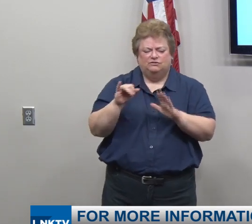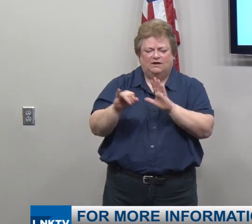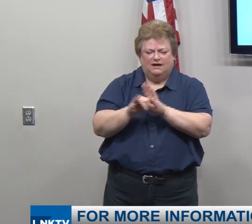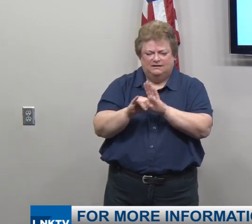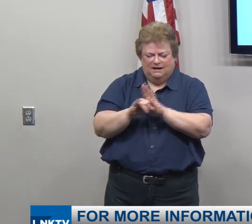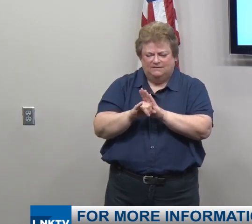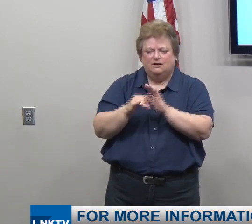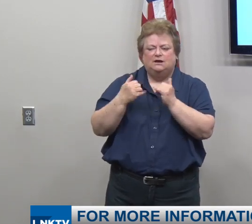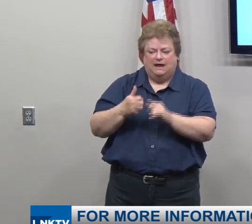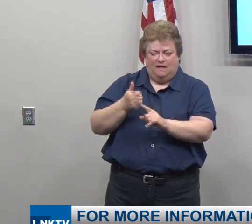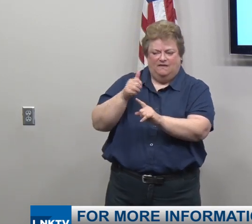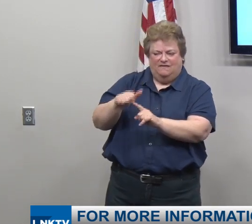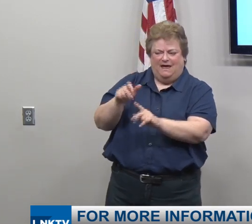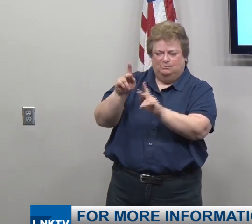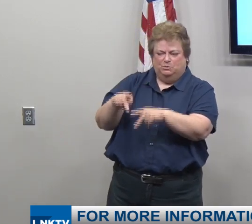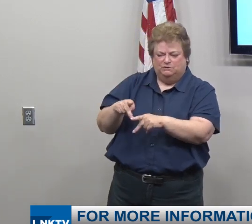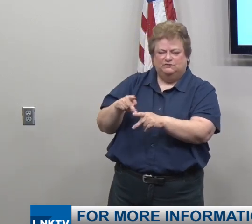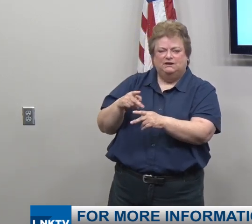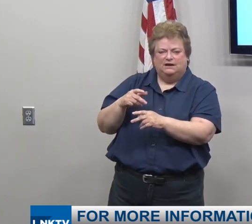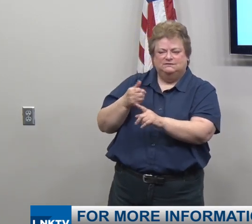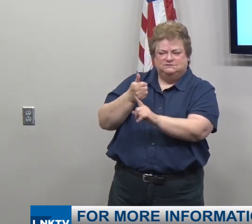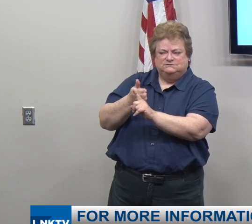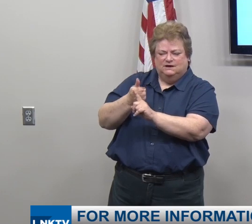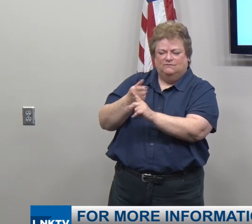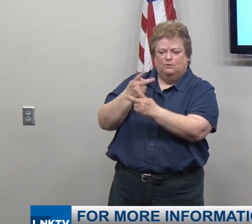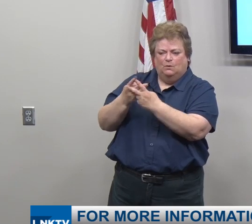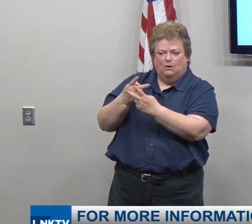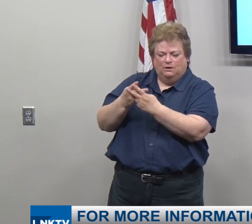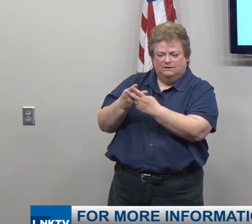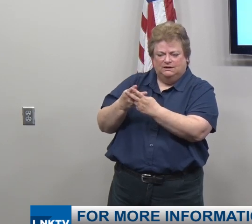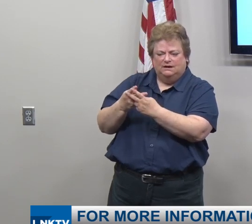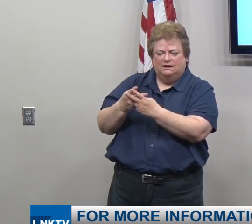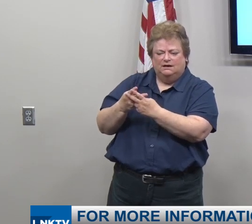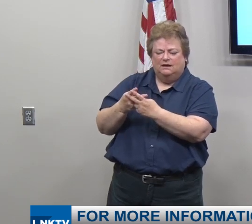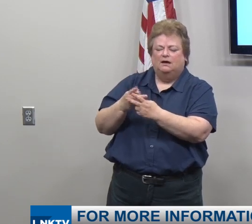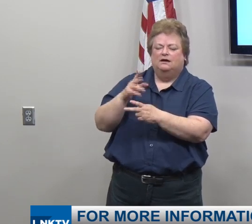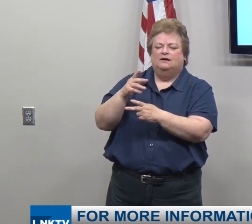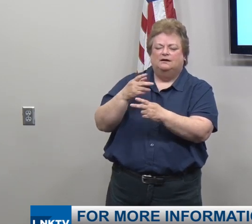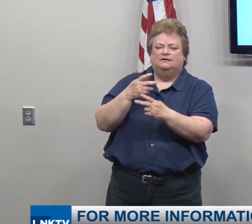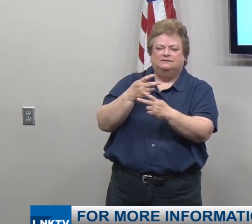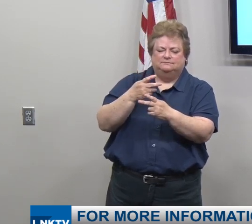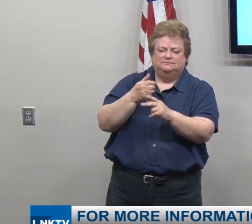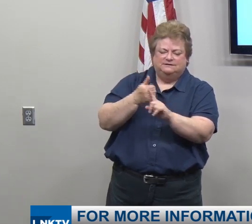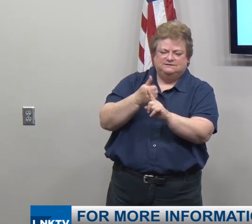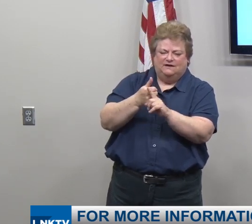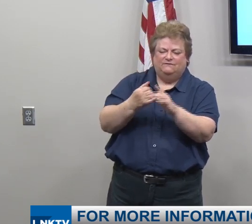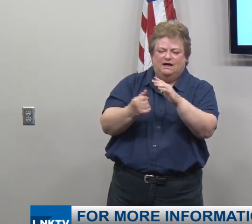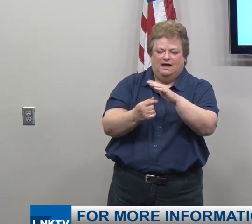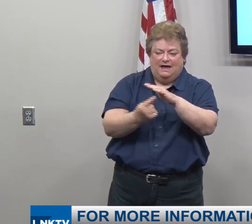they're self-quarantined. And individual family, I mean, they're self-isolating, and